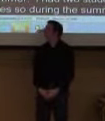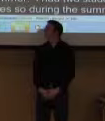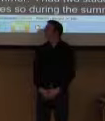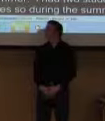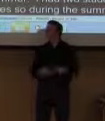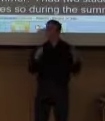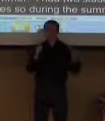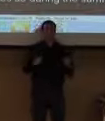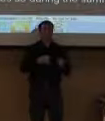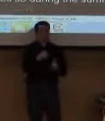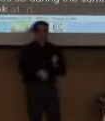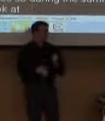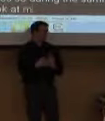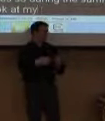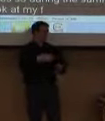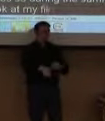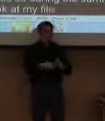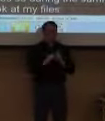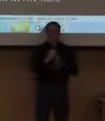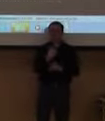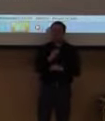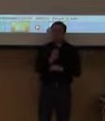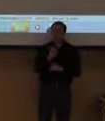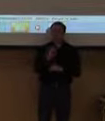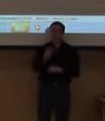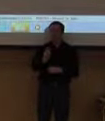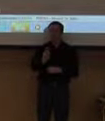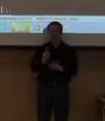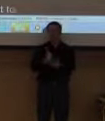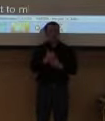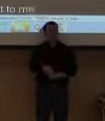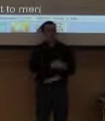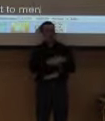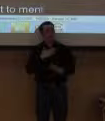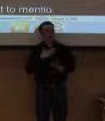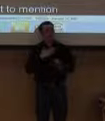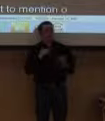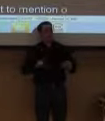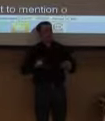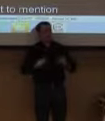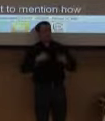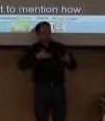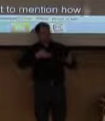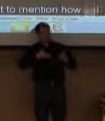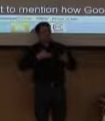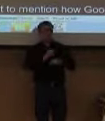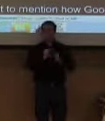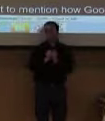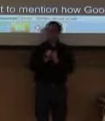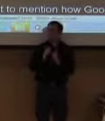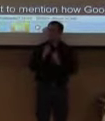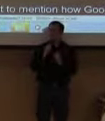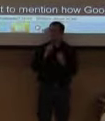And lastly, I just want to mention a little bit how Google Drive has really helped improve my ability to collaborate with colleagues on various